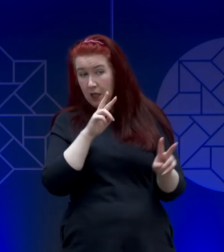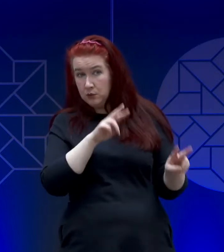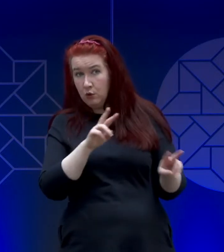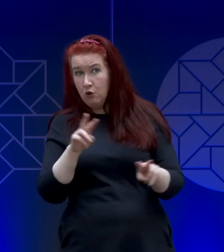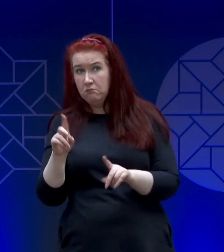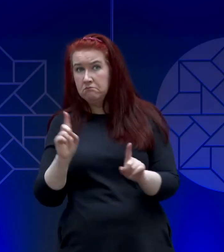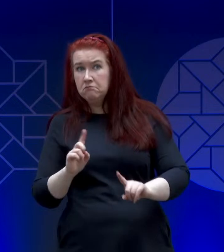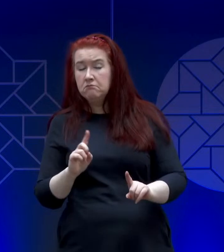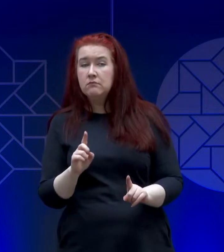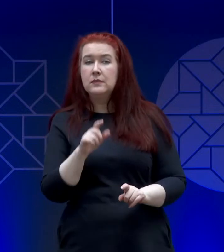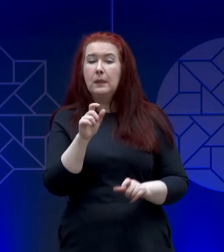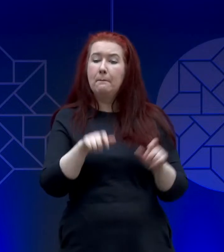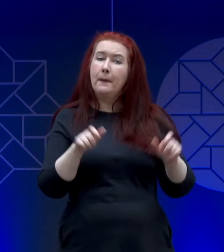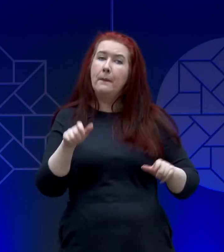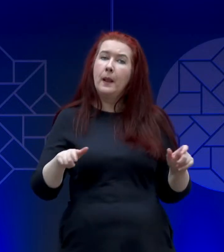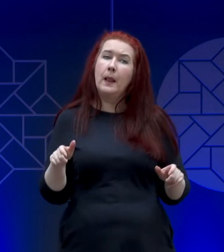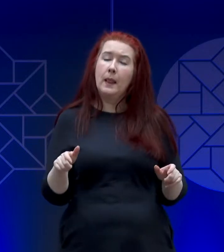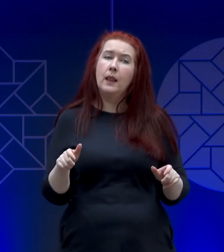people